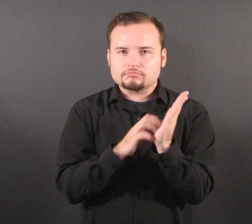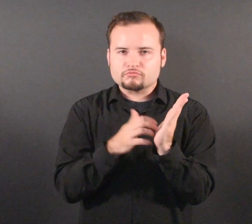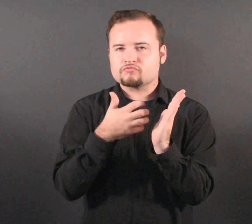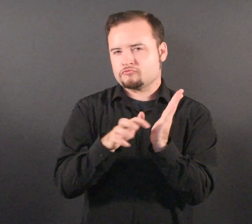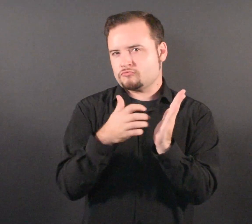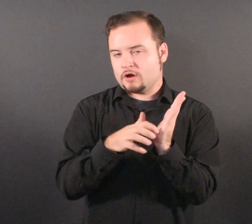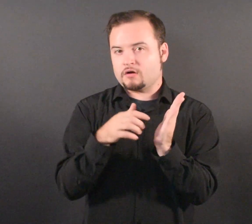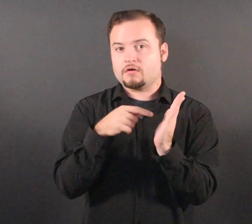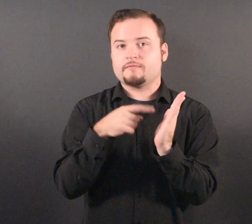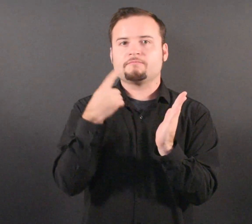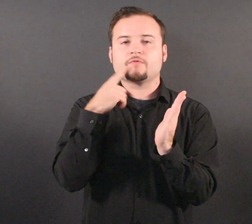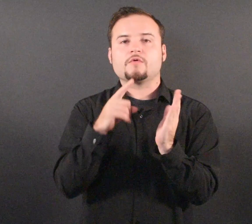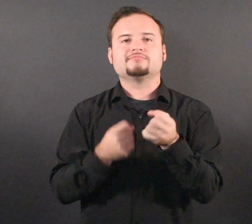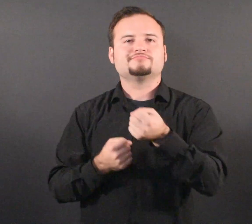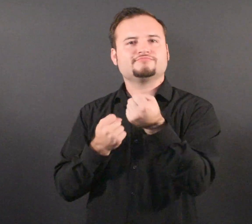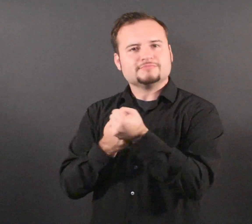supportive housing standards.